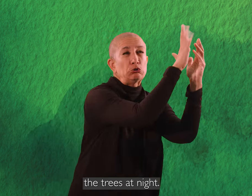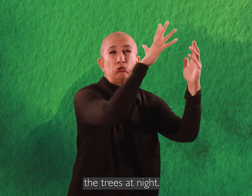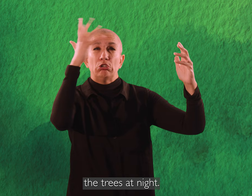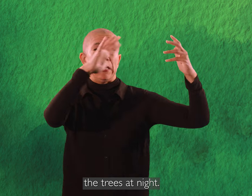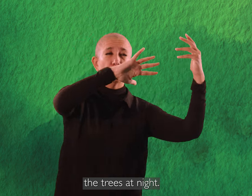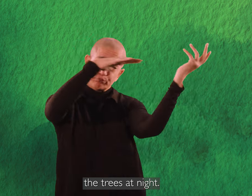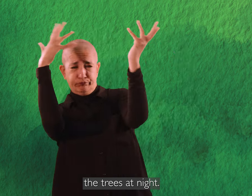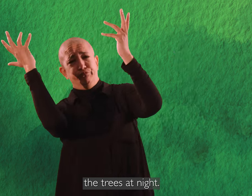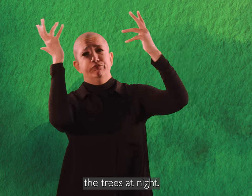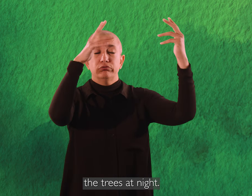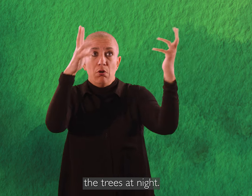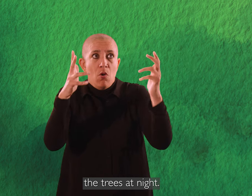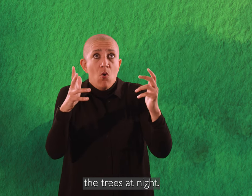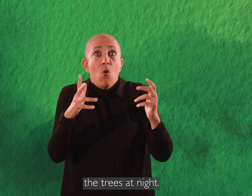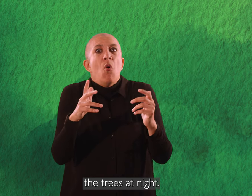rustles the trees at night.